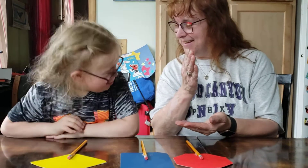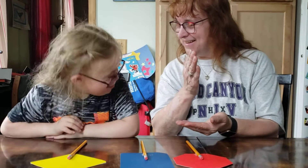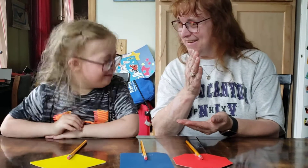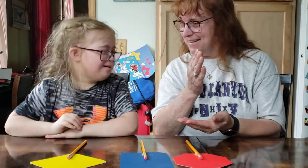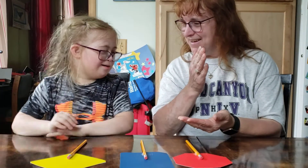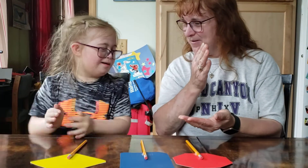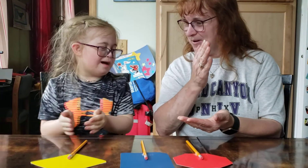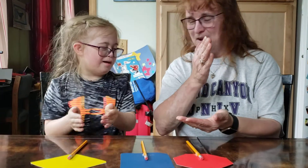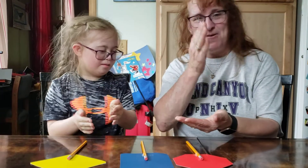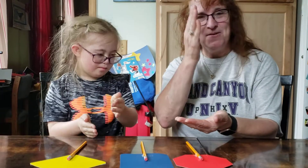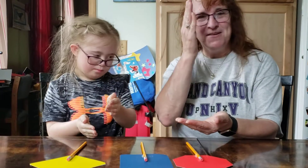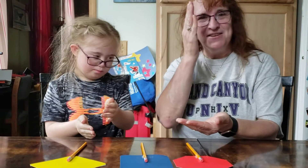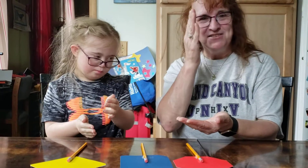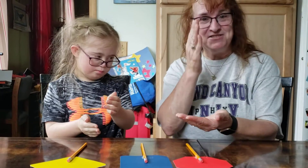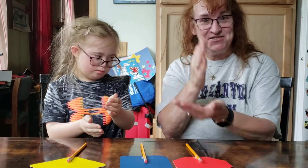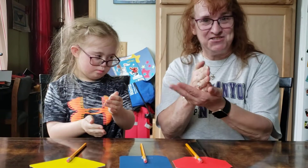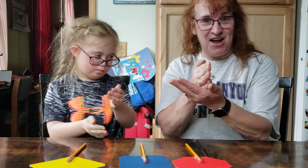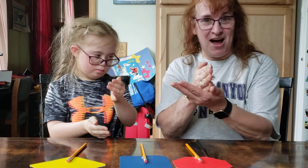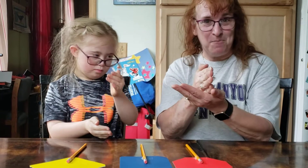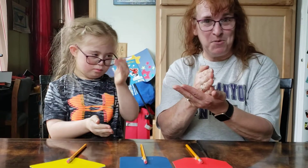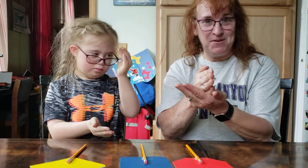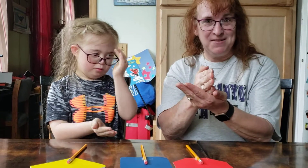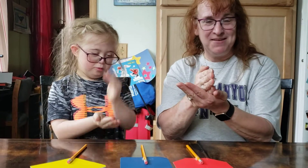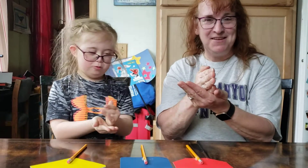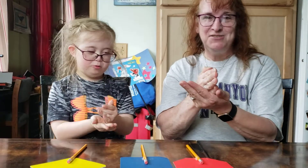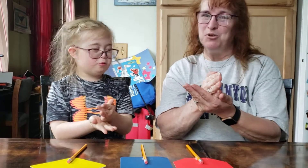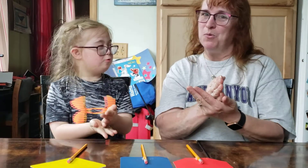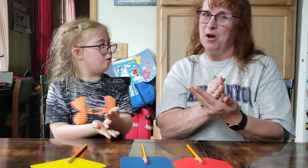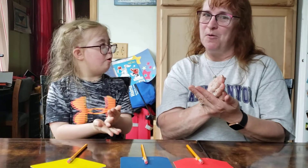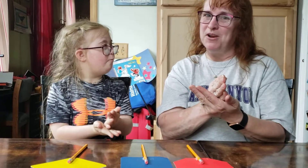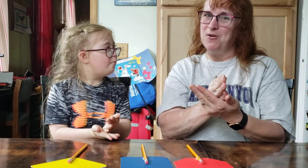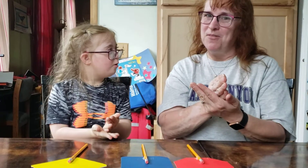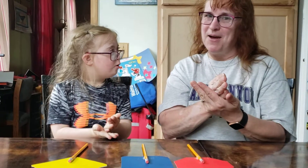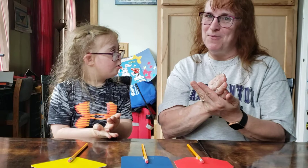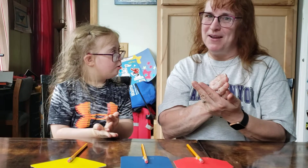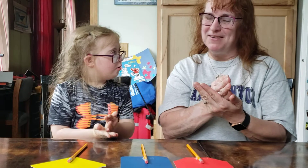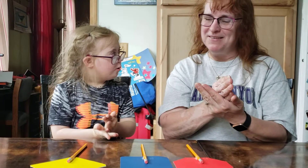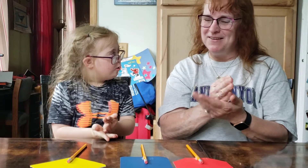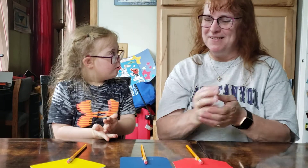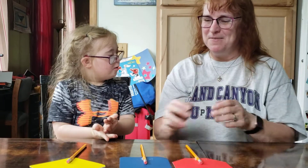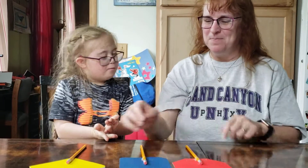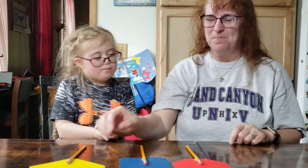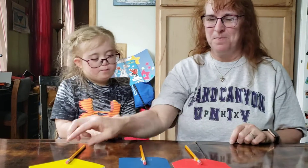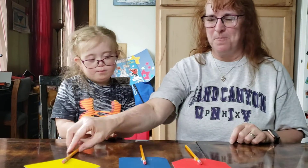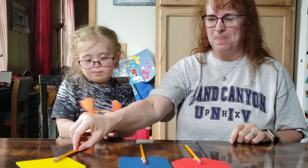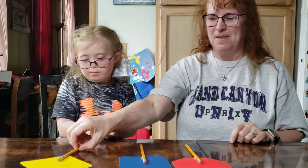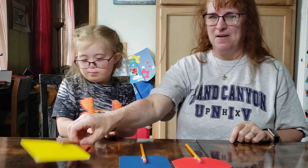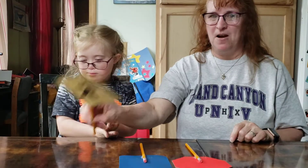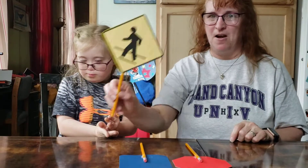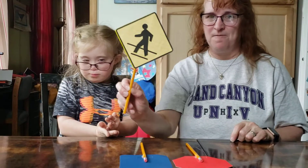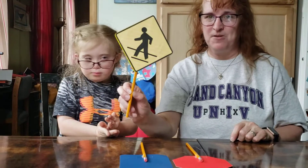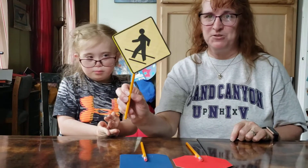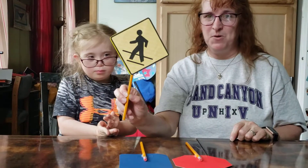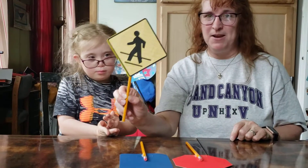Here we go. Stop. So we already know that one. Our first one?